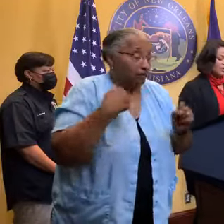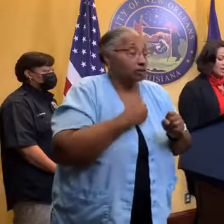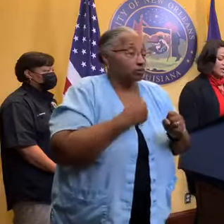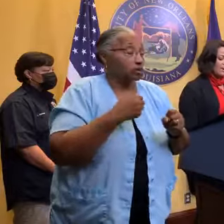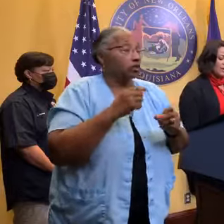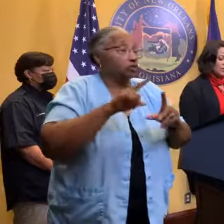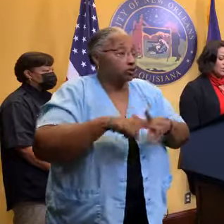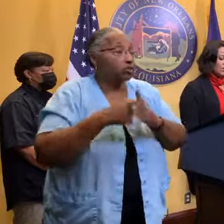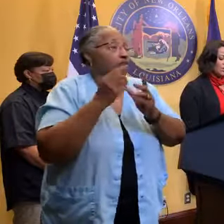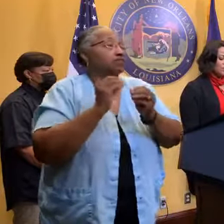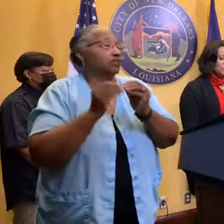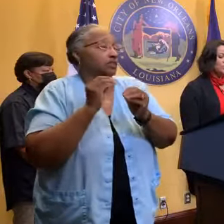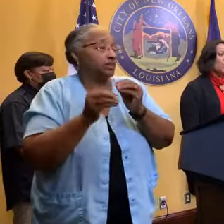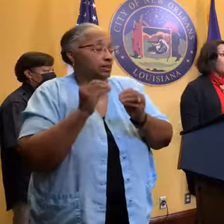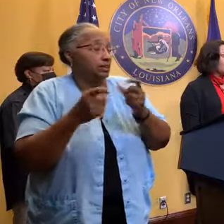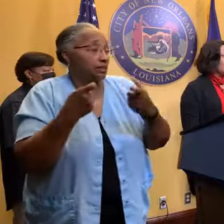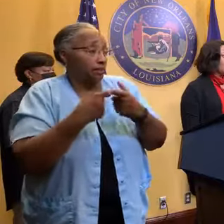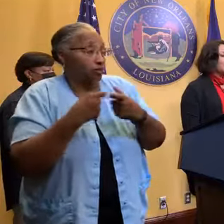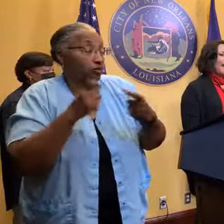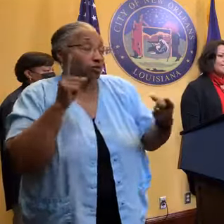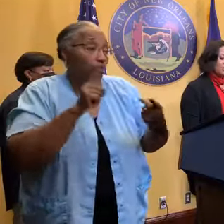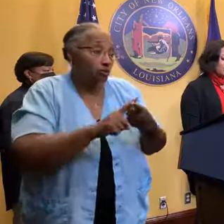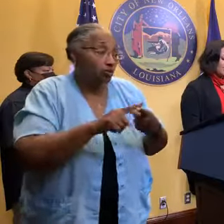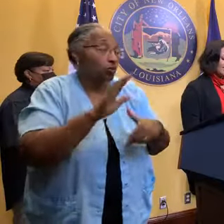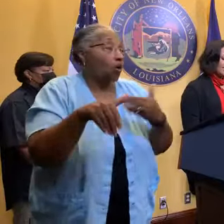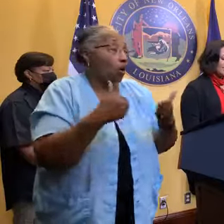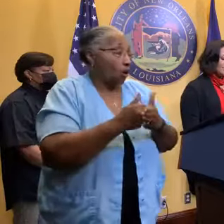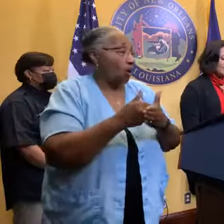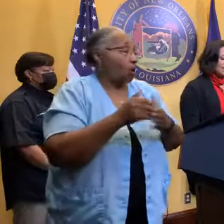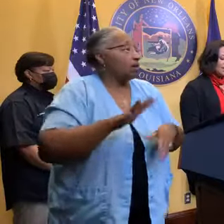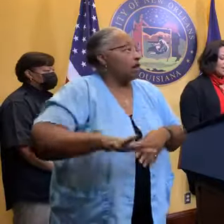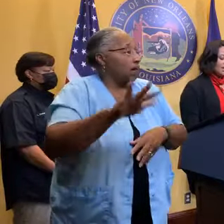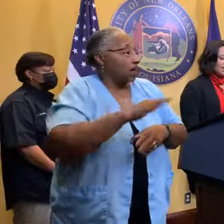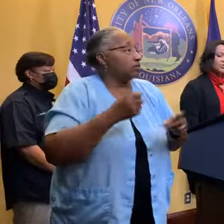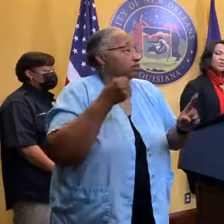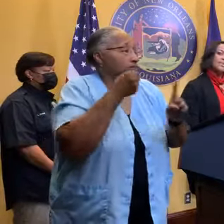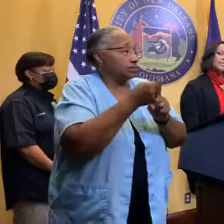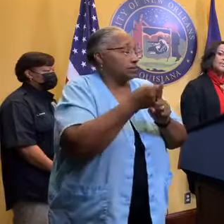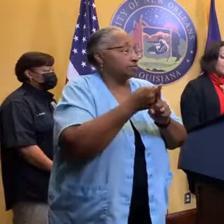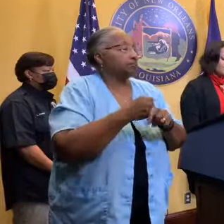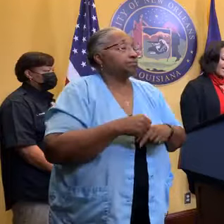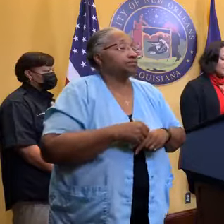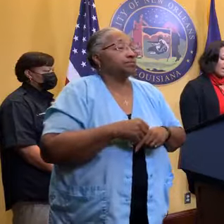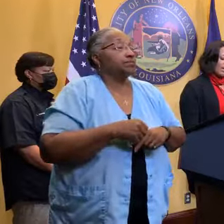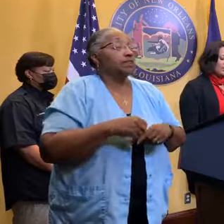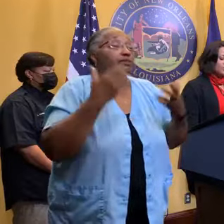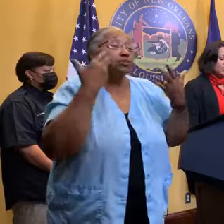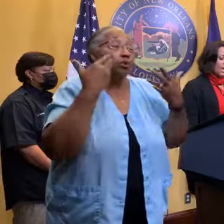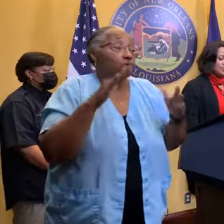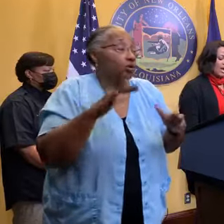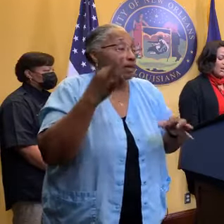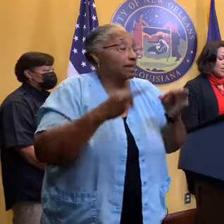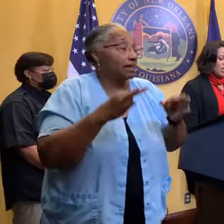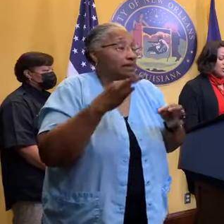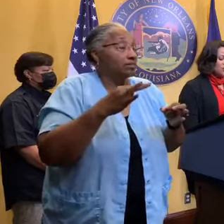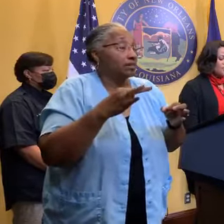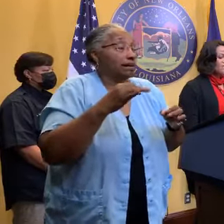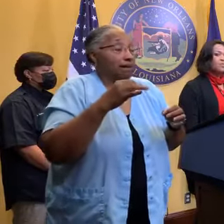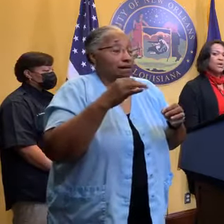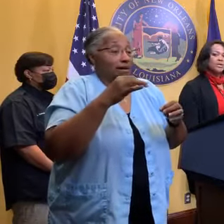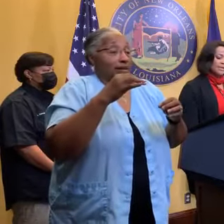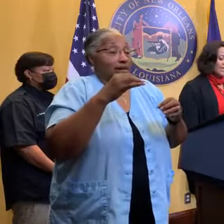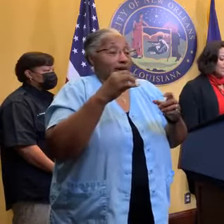service power to all the areas that are impacted by Hurricane Zeta. There's no way to know if a down line is energized or not. So